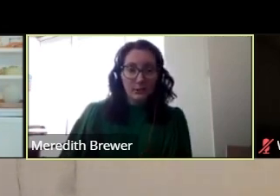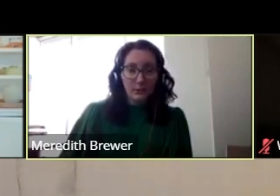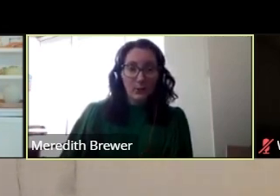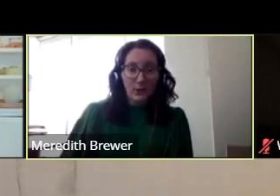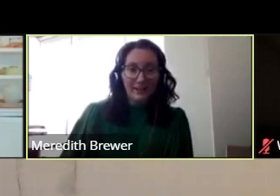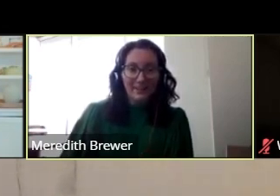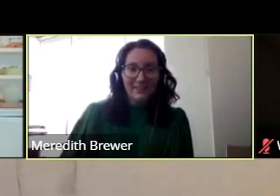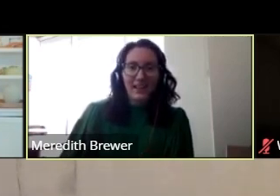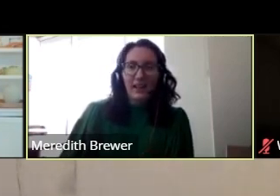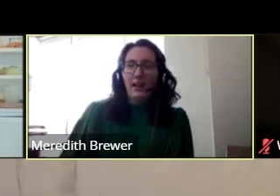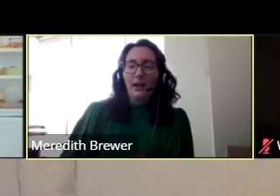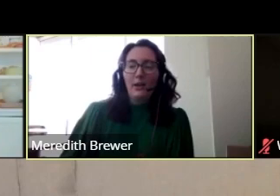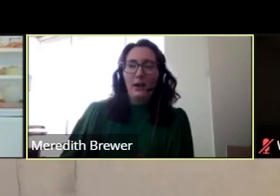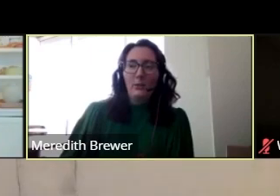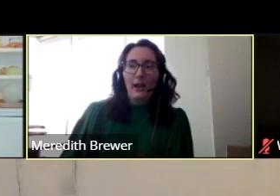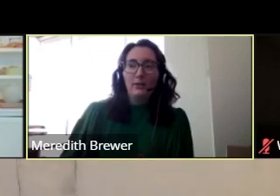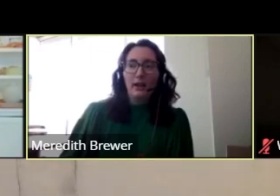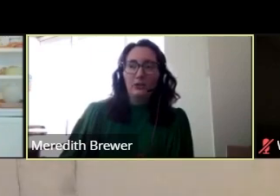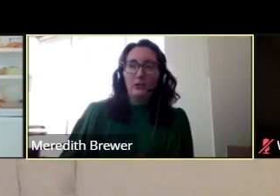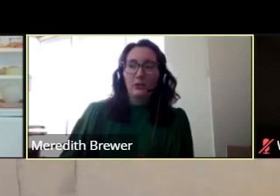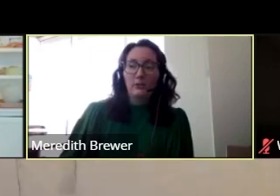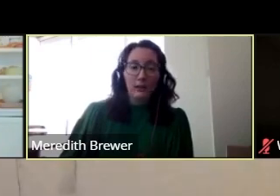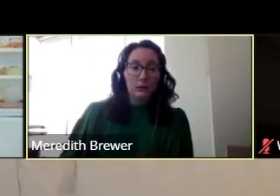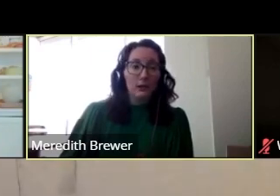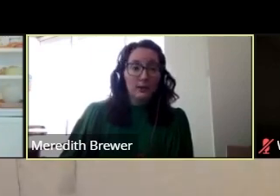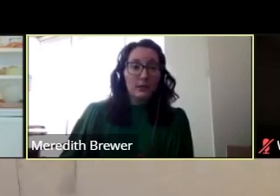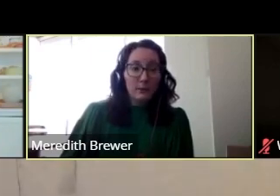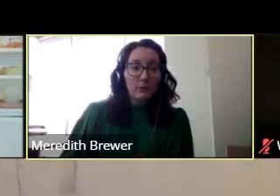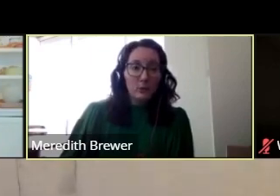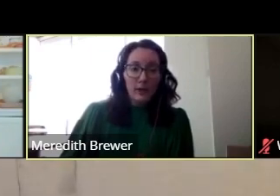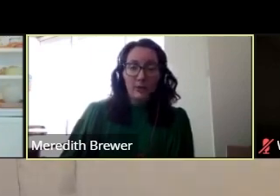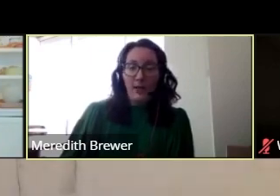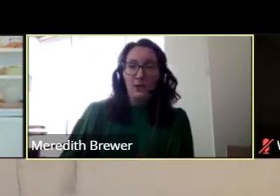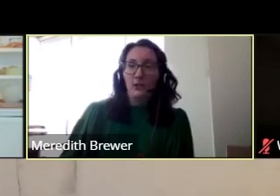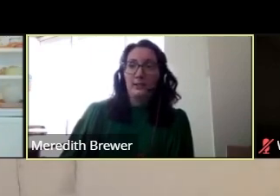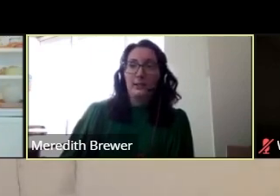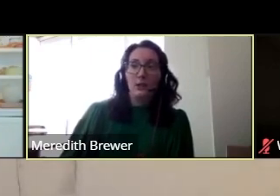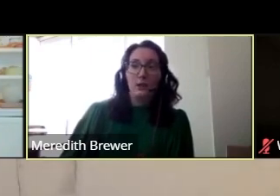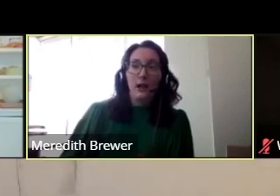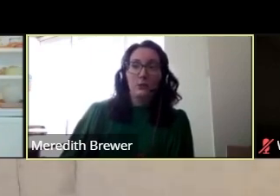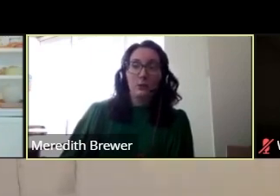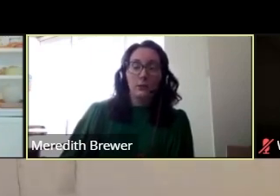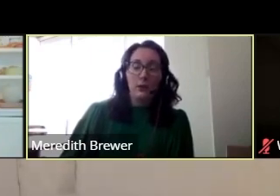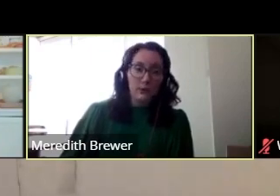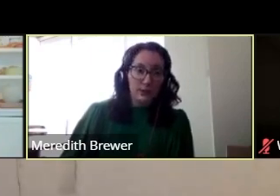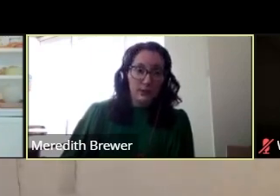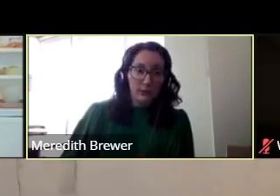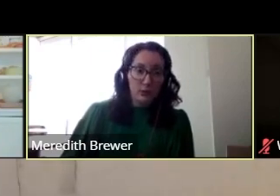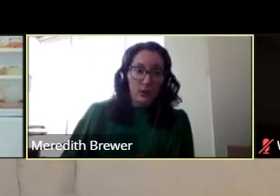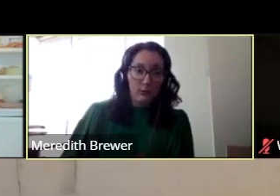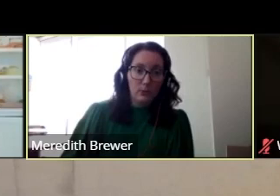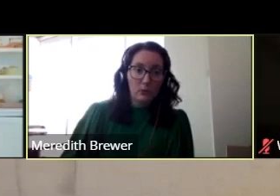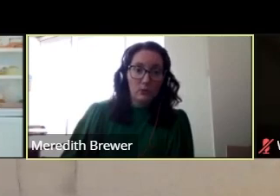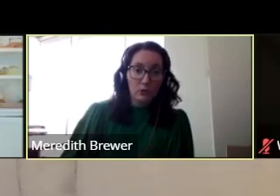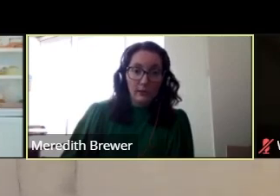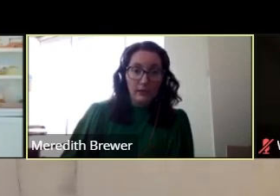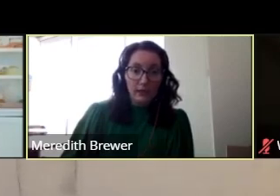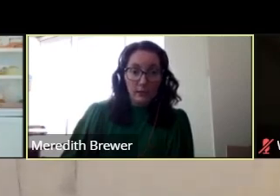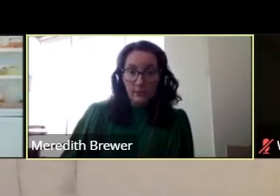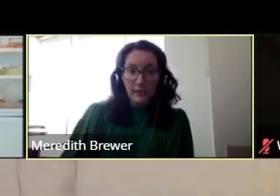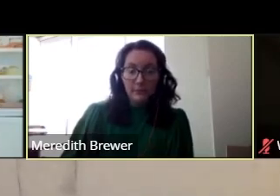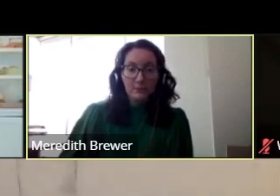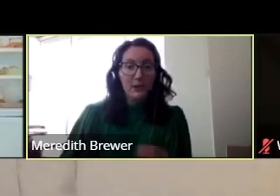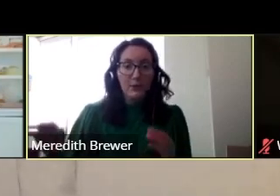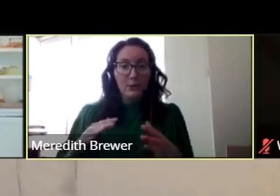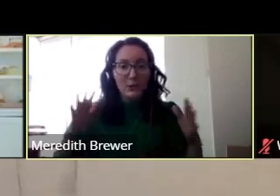did require that we have an external evaluator, and some of you may have had a chance to interact with representatives from HUMRO during the